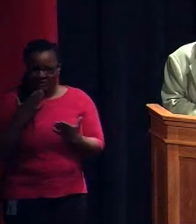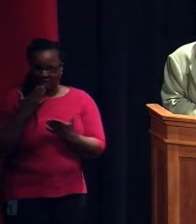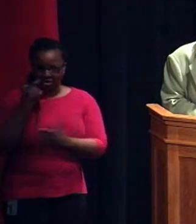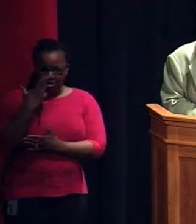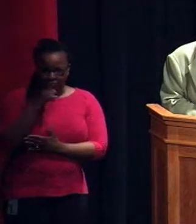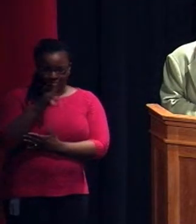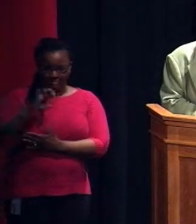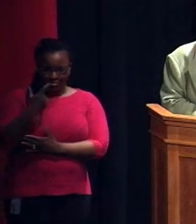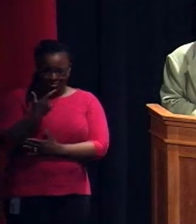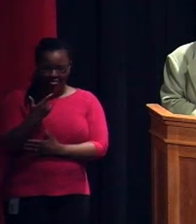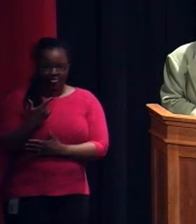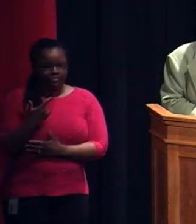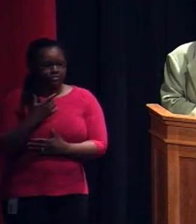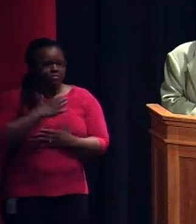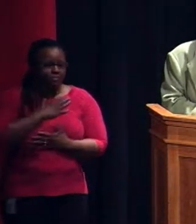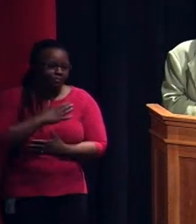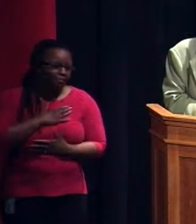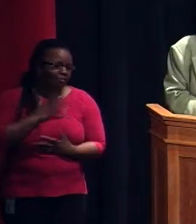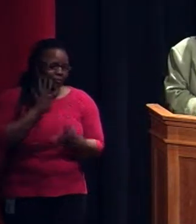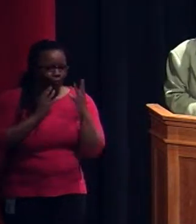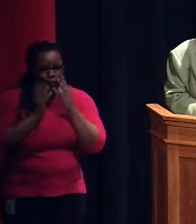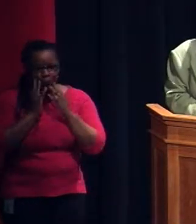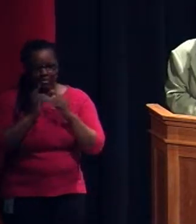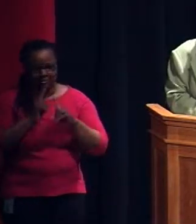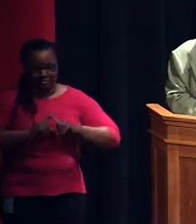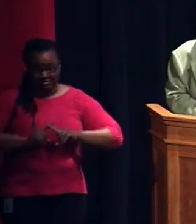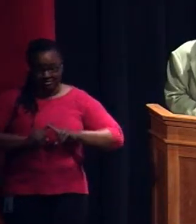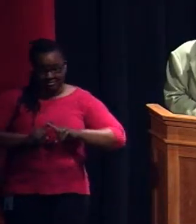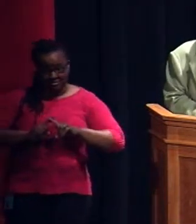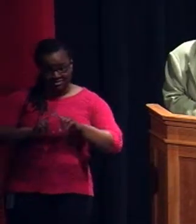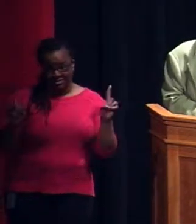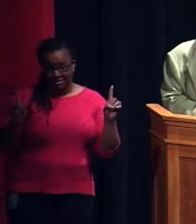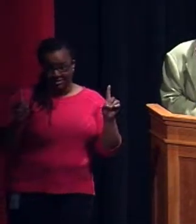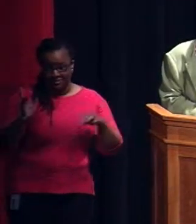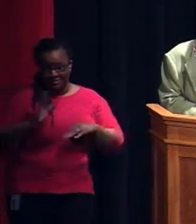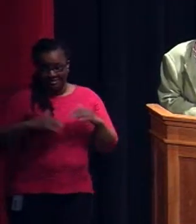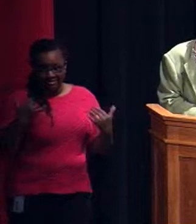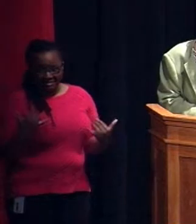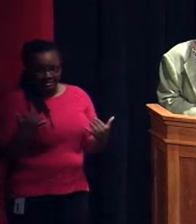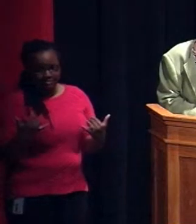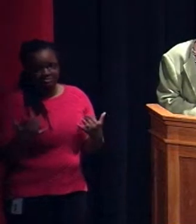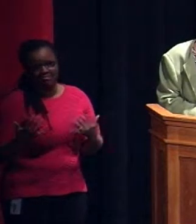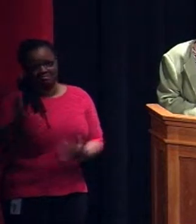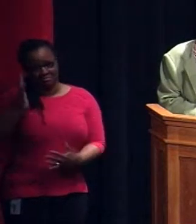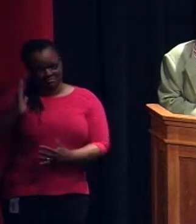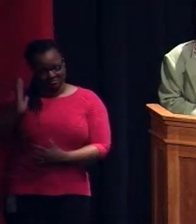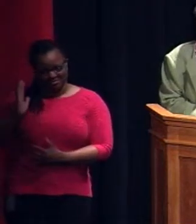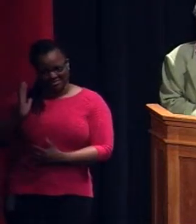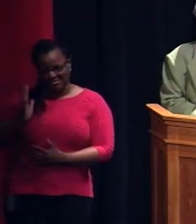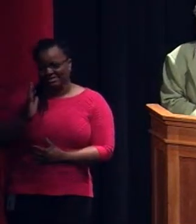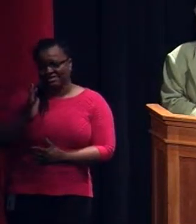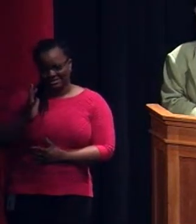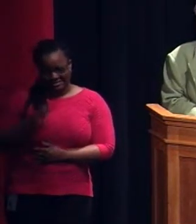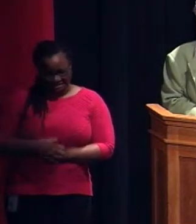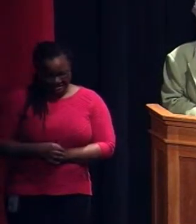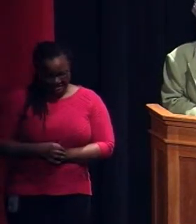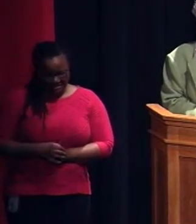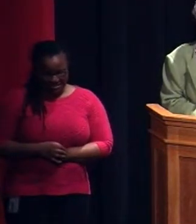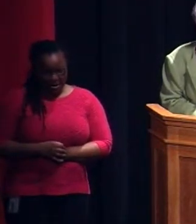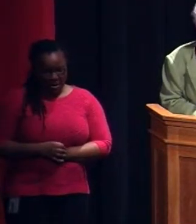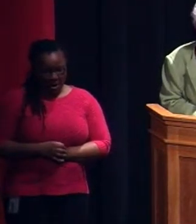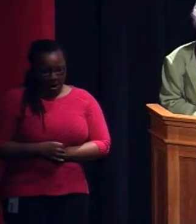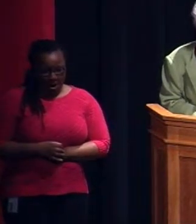Glass, very different than today than it was back in the day. At